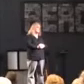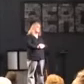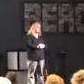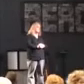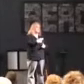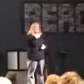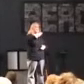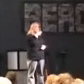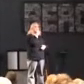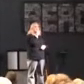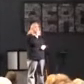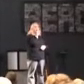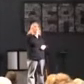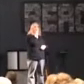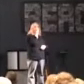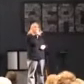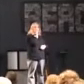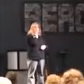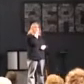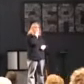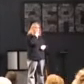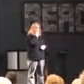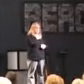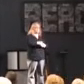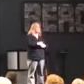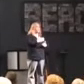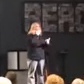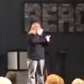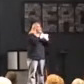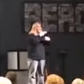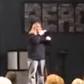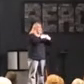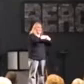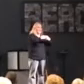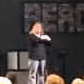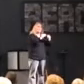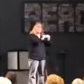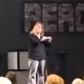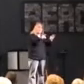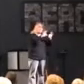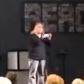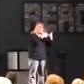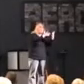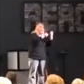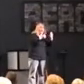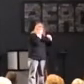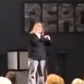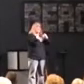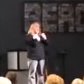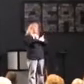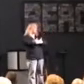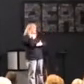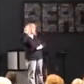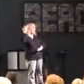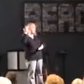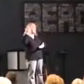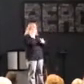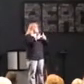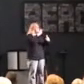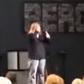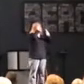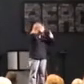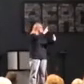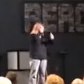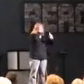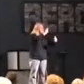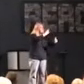In Proverbs 22, it says, "A good name is more desirable than great riches. To be esteemed is better than